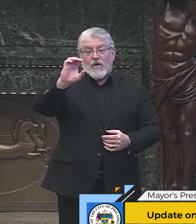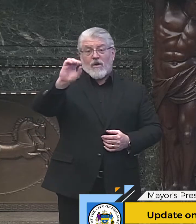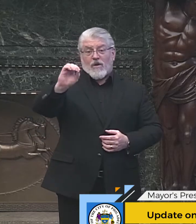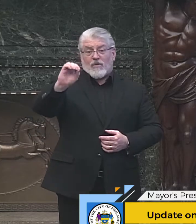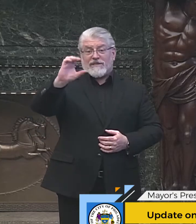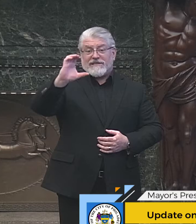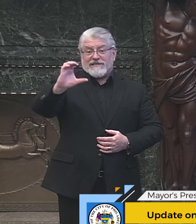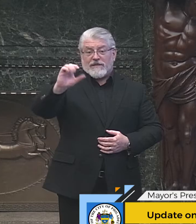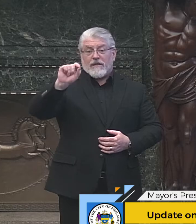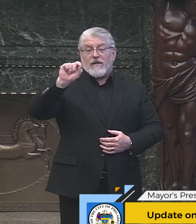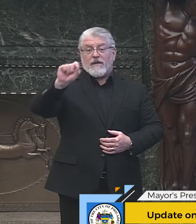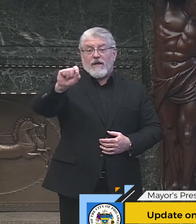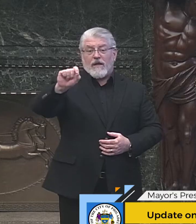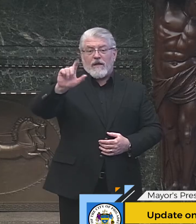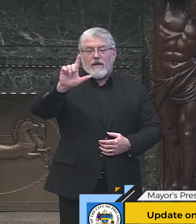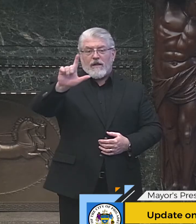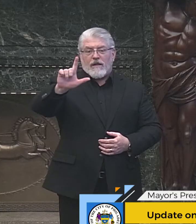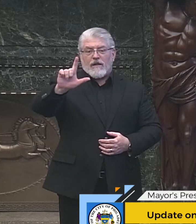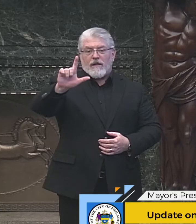eoc.logistics@phila.gov,